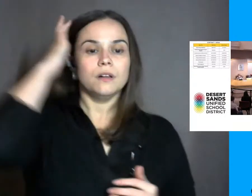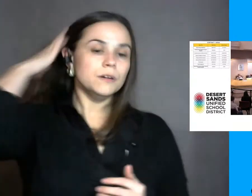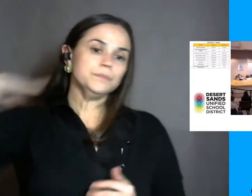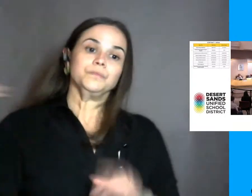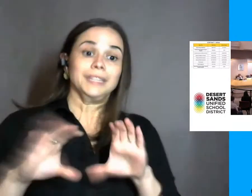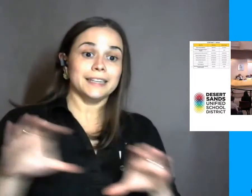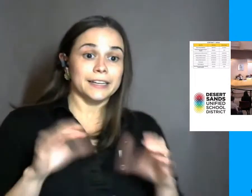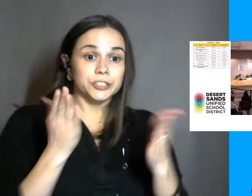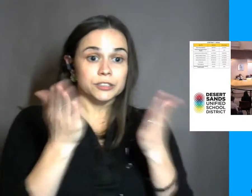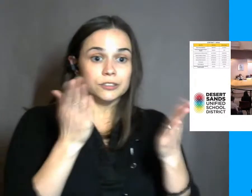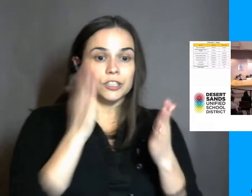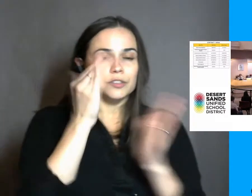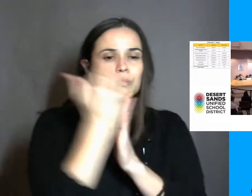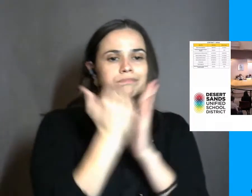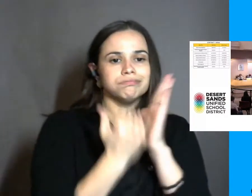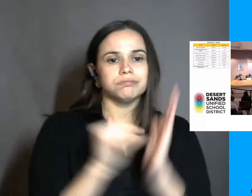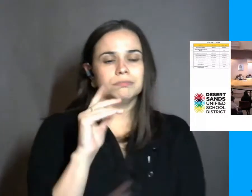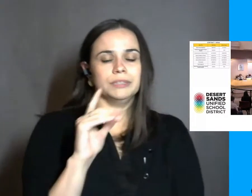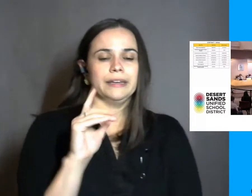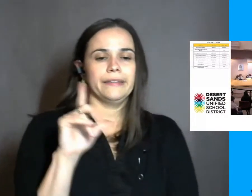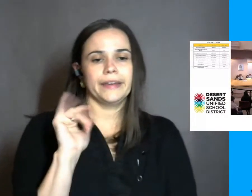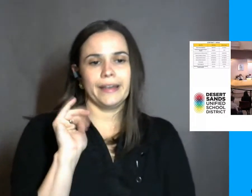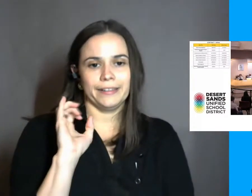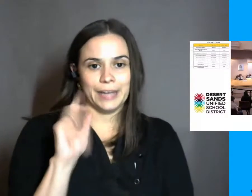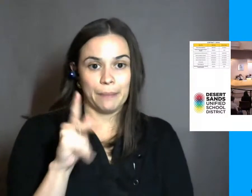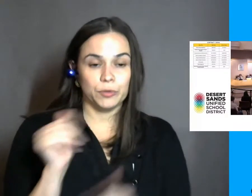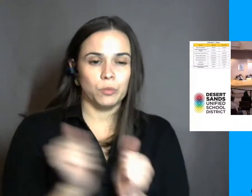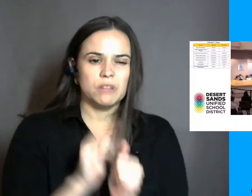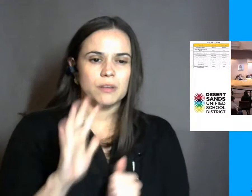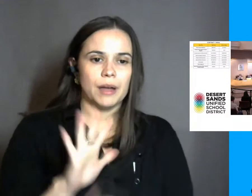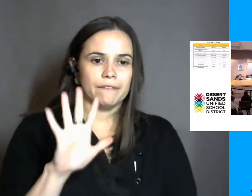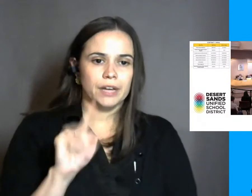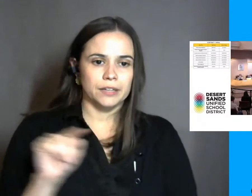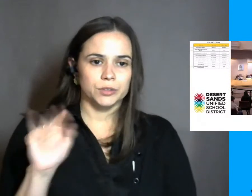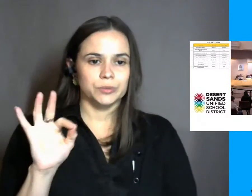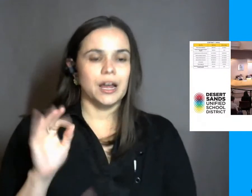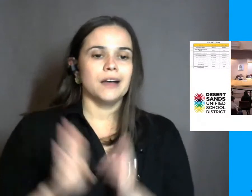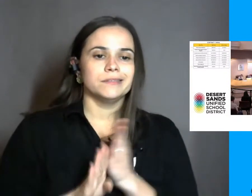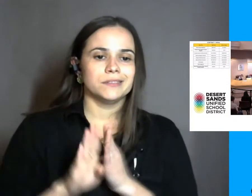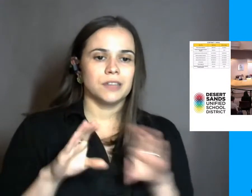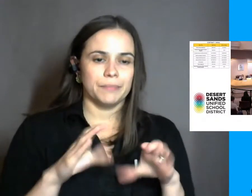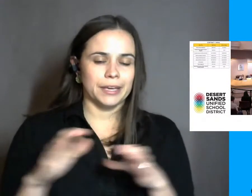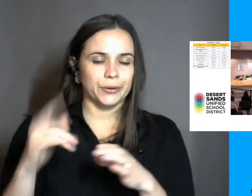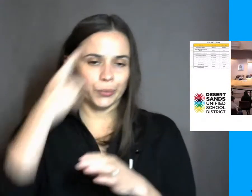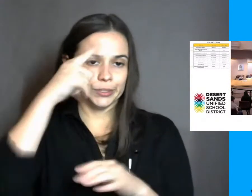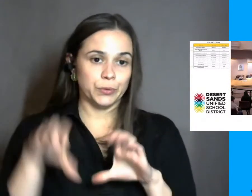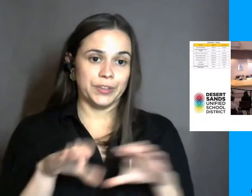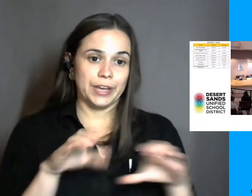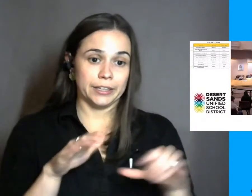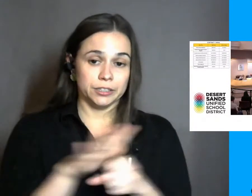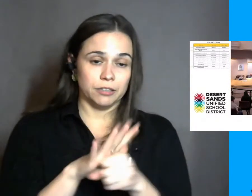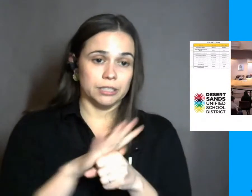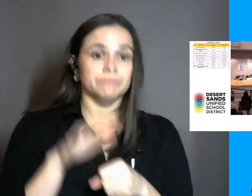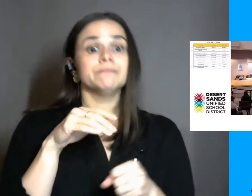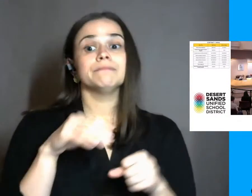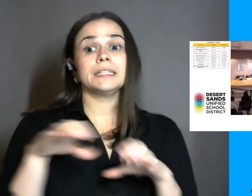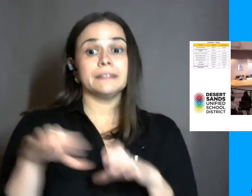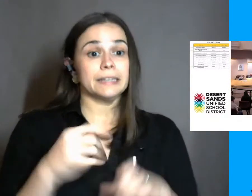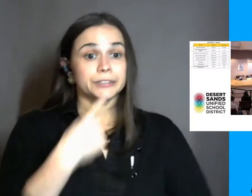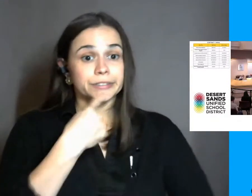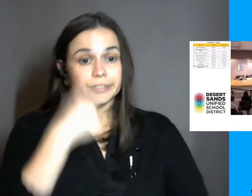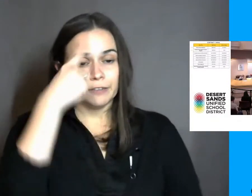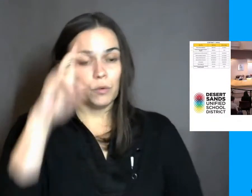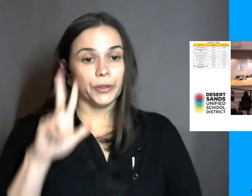LCAP with also about 5 to 9 subcategories per action area. The actions listed in 3.1